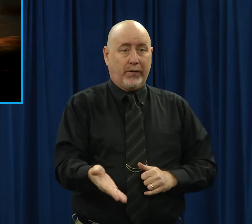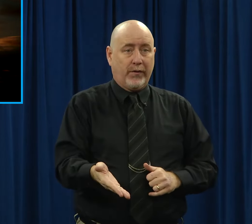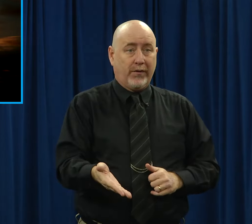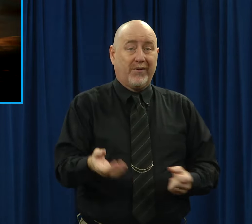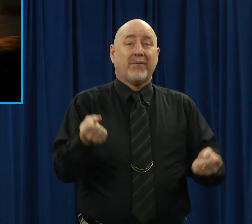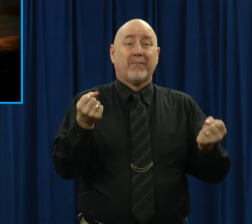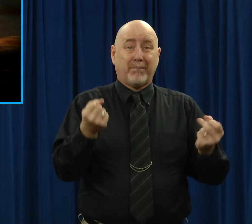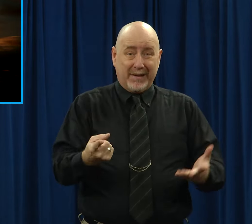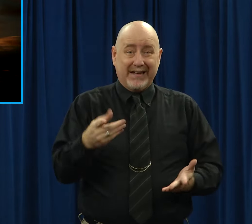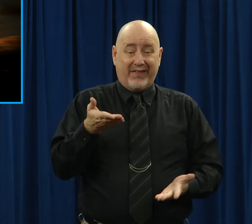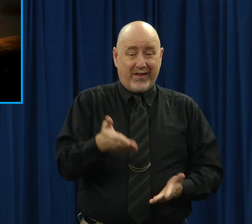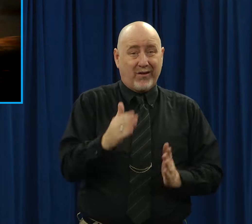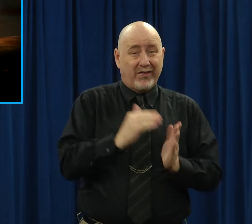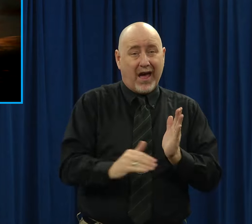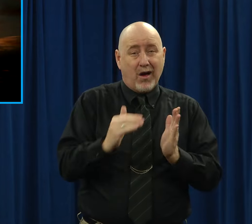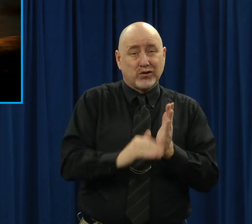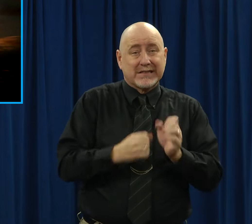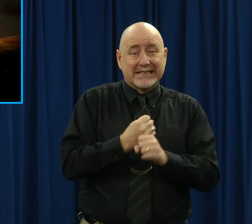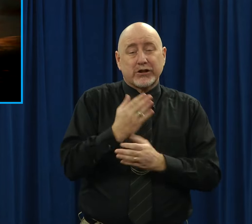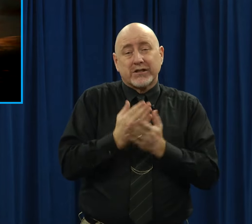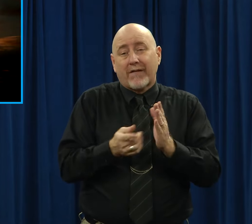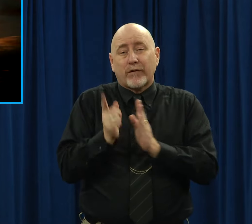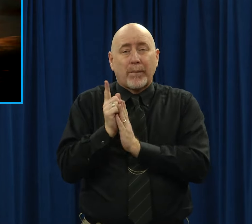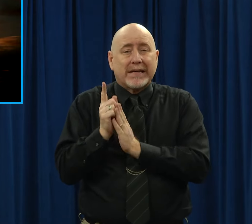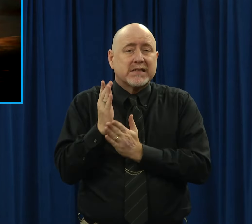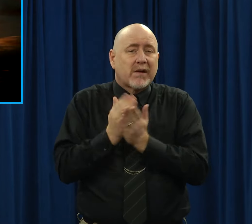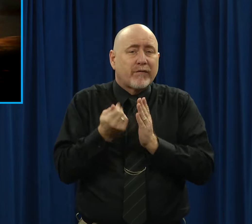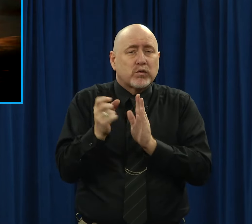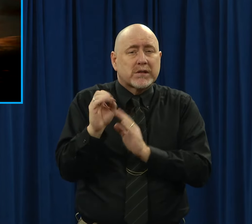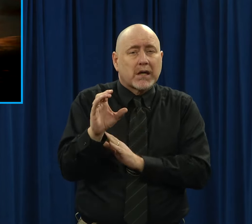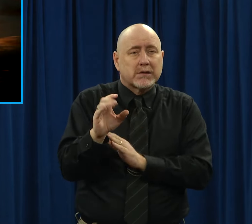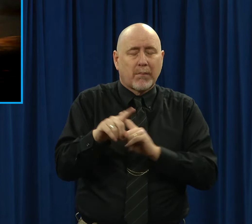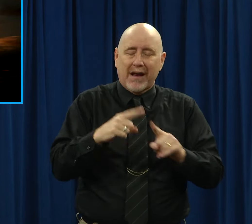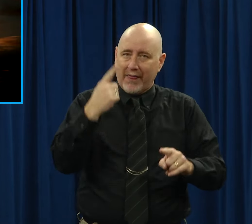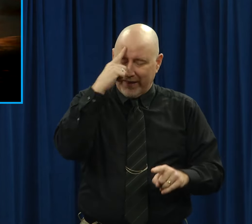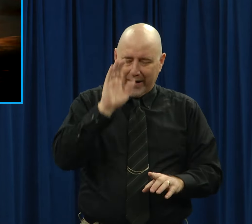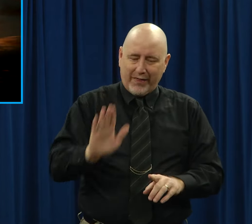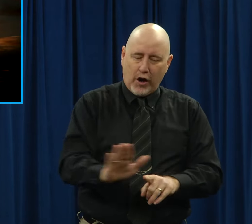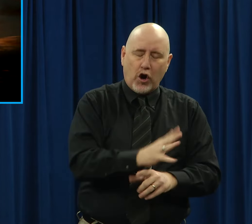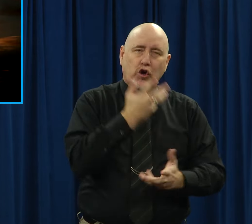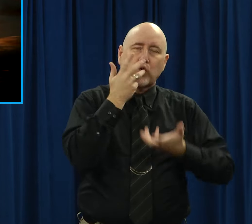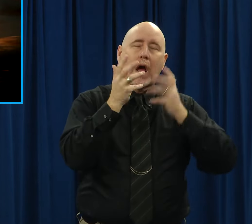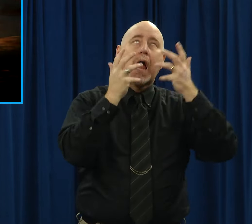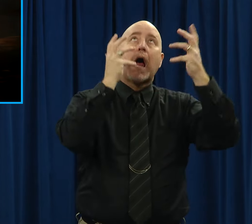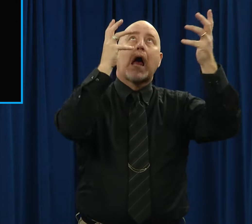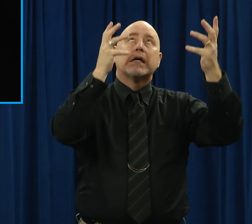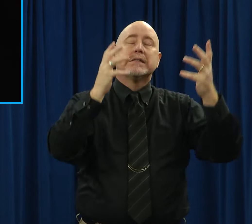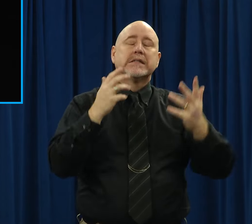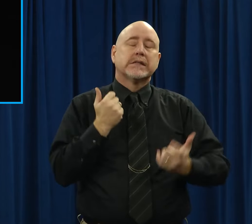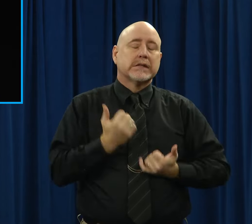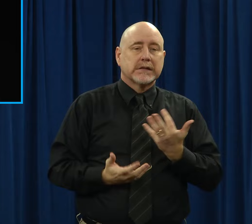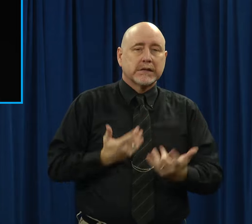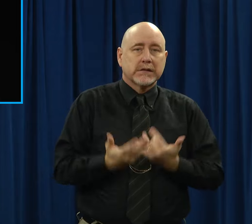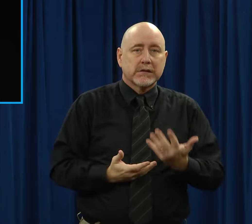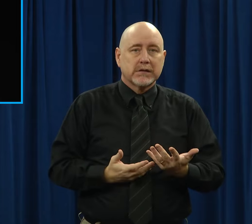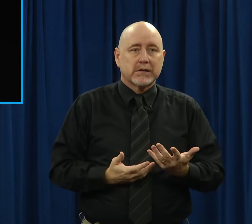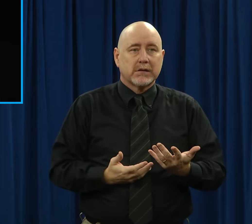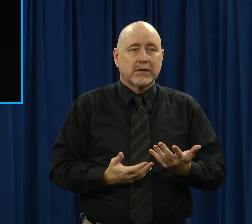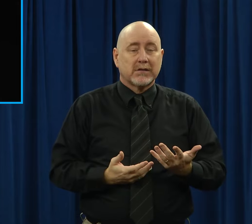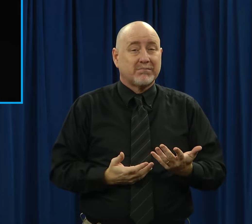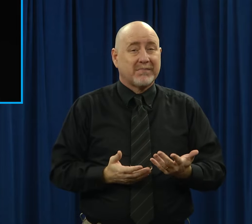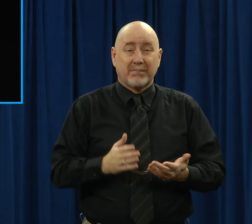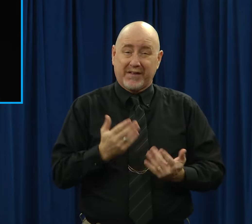there. Many have been there for thousands of years, some for minutes, some for seconds, but I think about them crying, "I am tormented in this